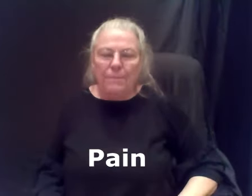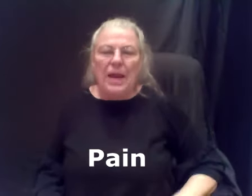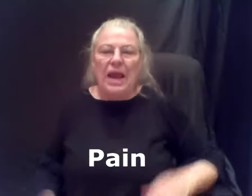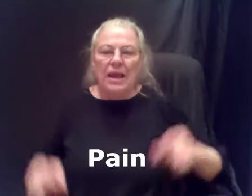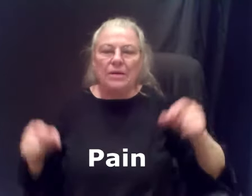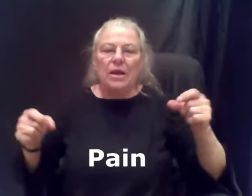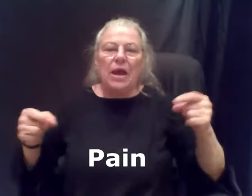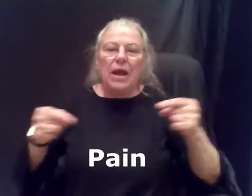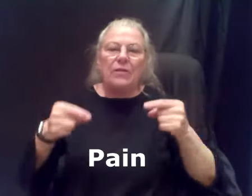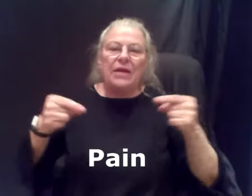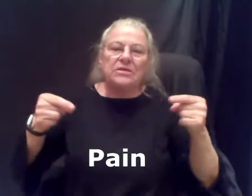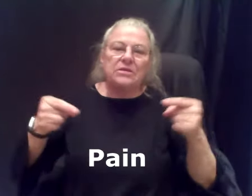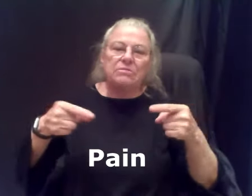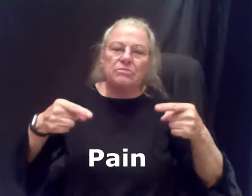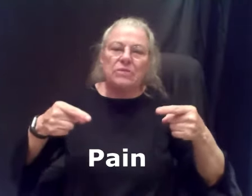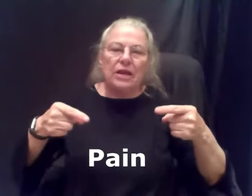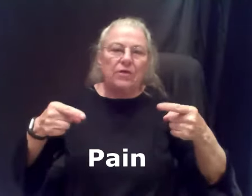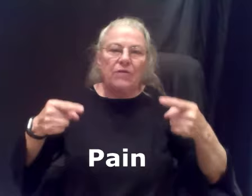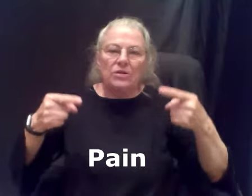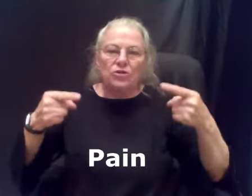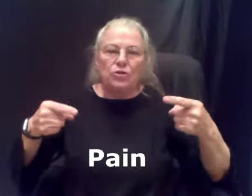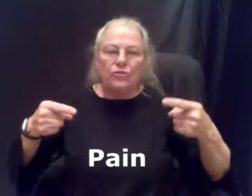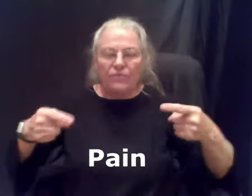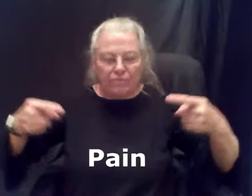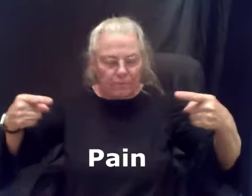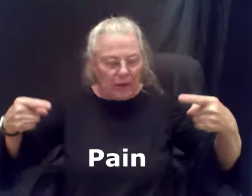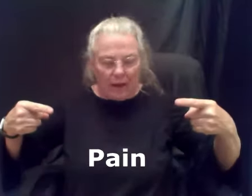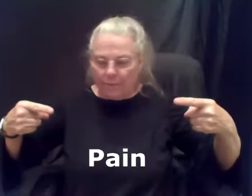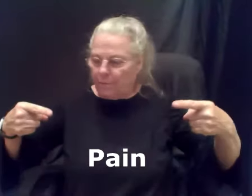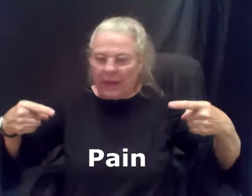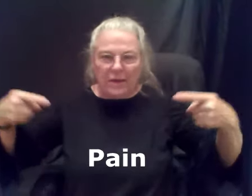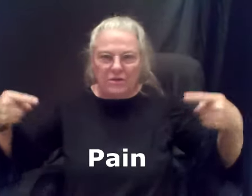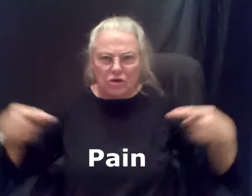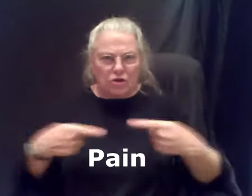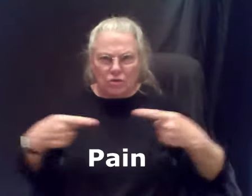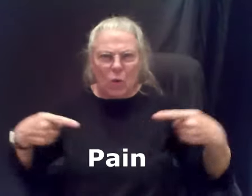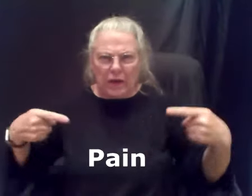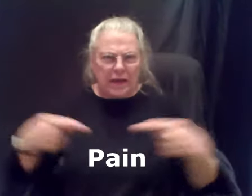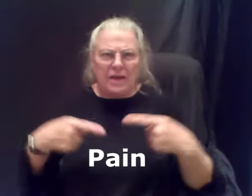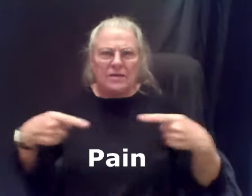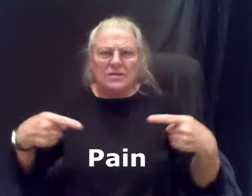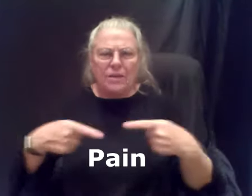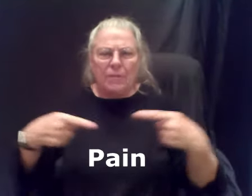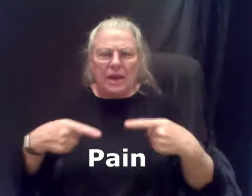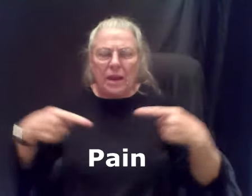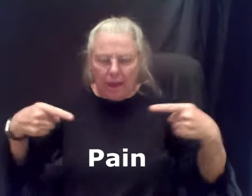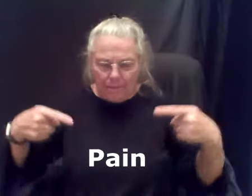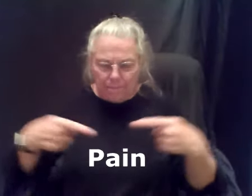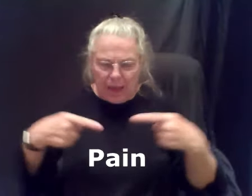Pain, and that's like you've got 2 pins and you're going in at somebody. Pain.